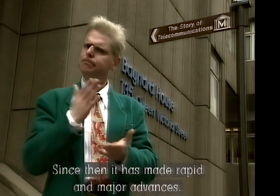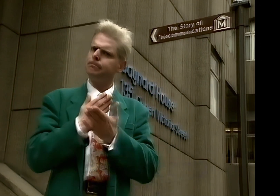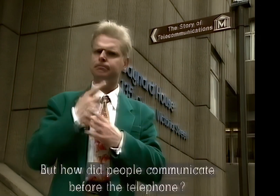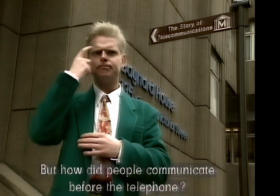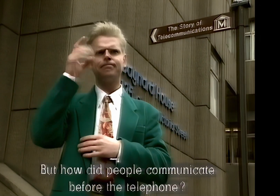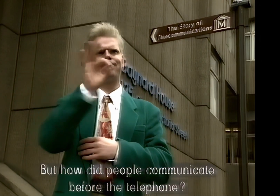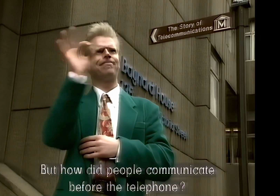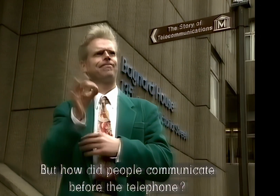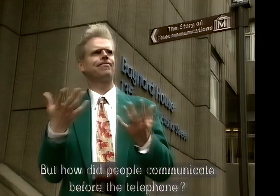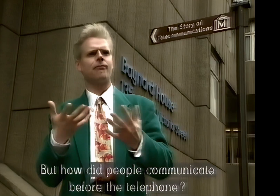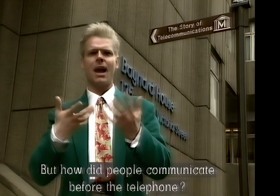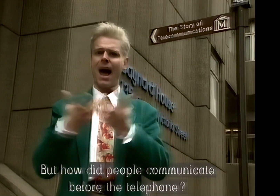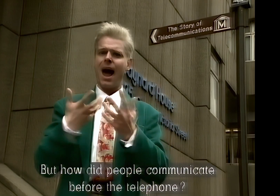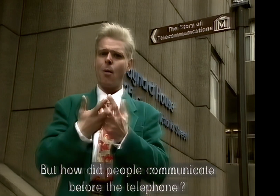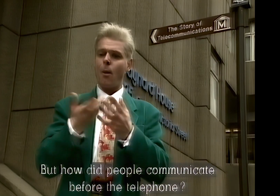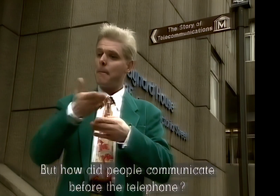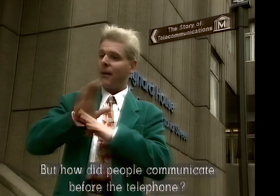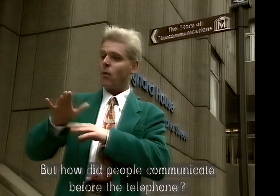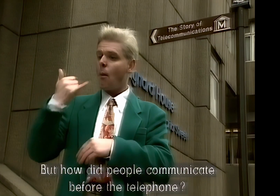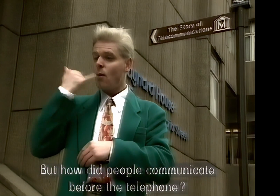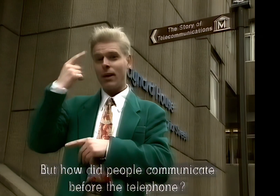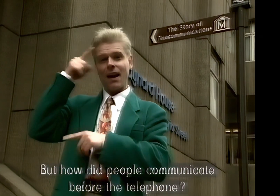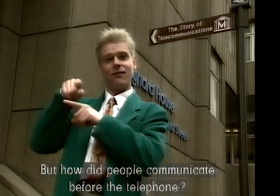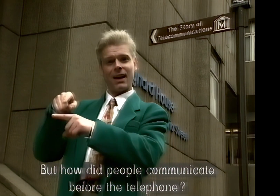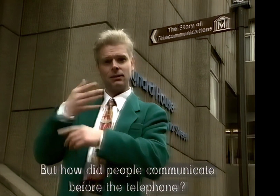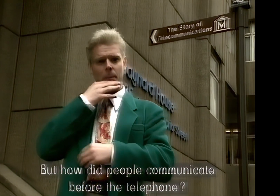But how did people communicate before the telephone?